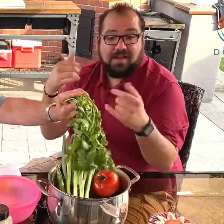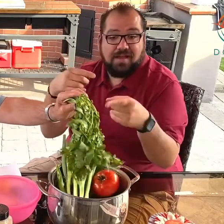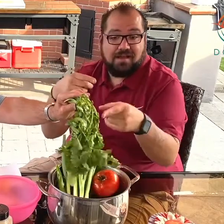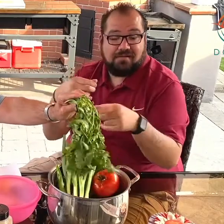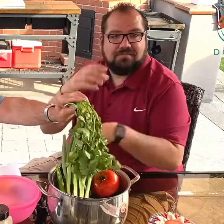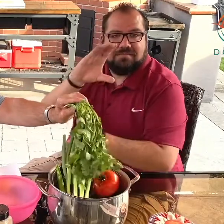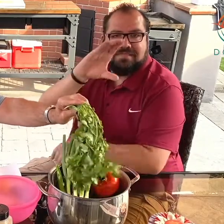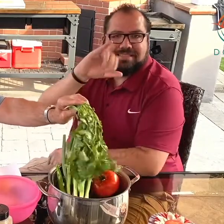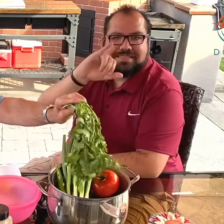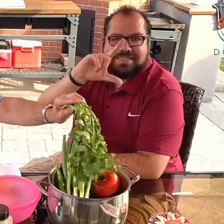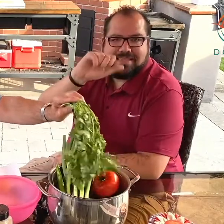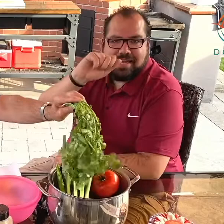So now the cilantro.